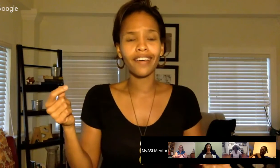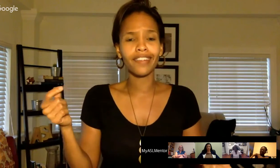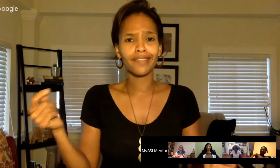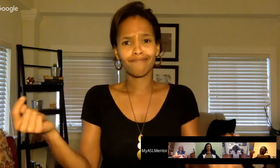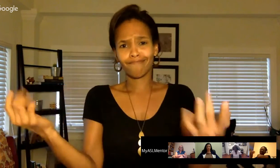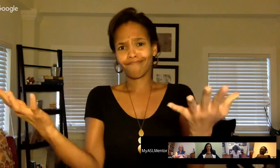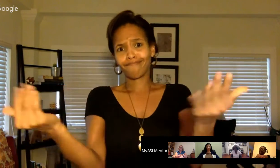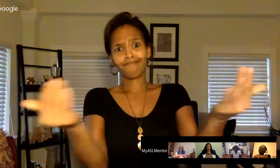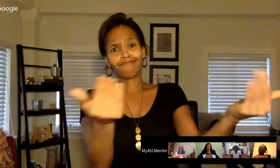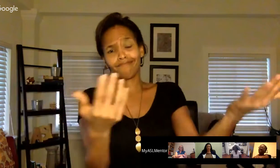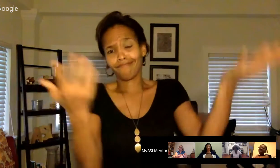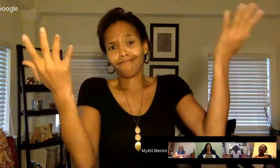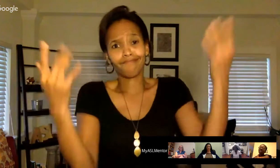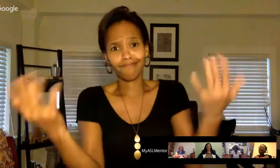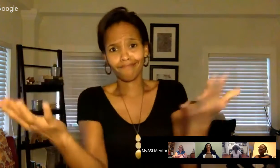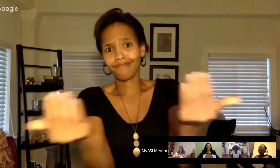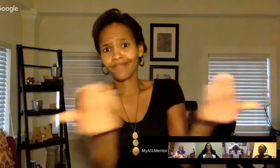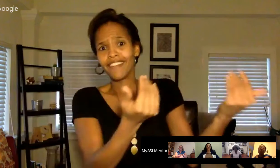like